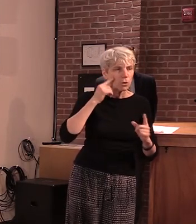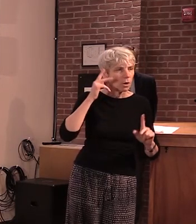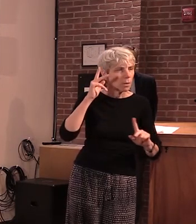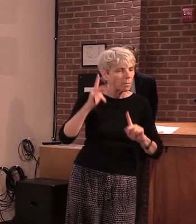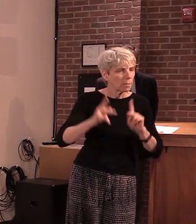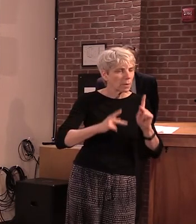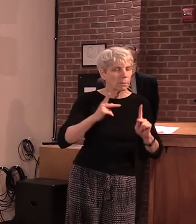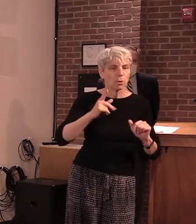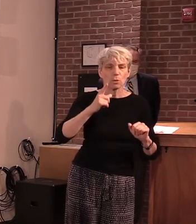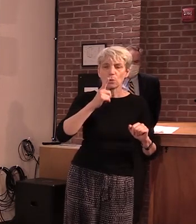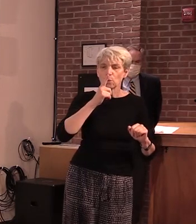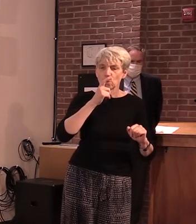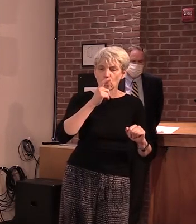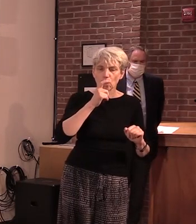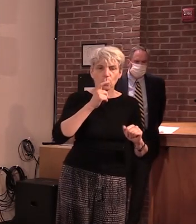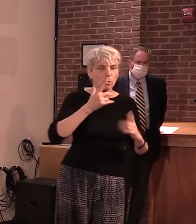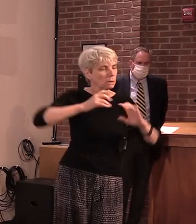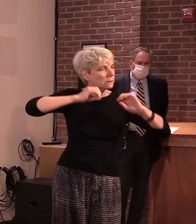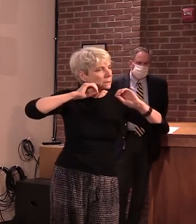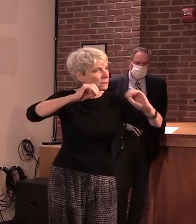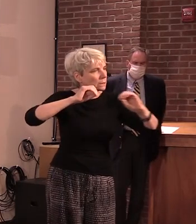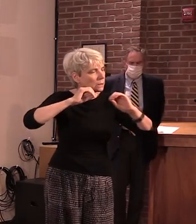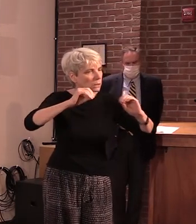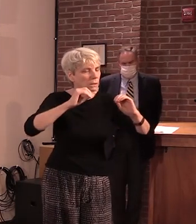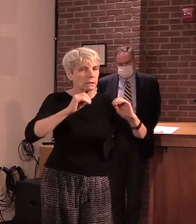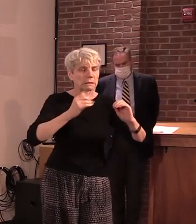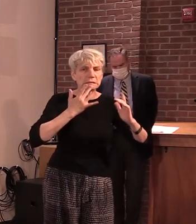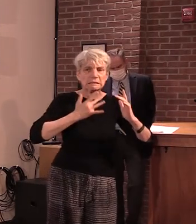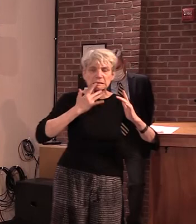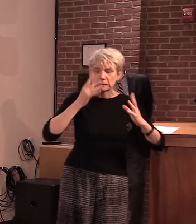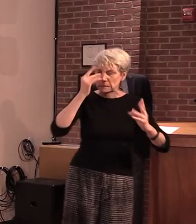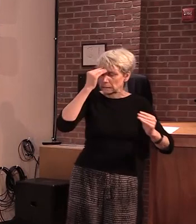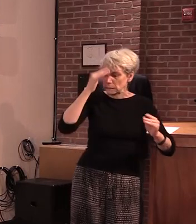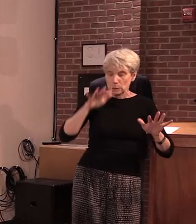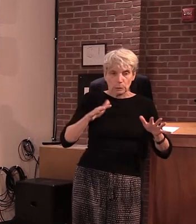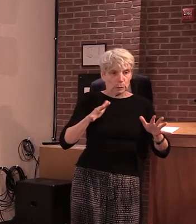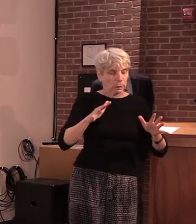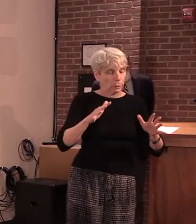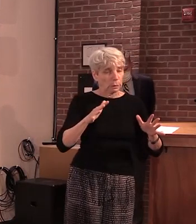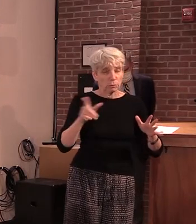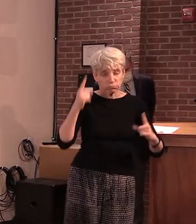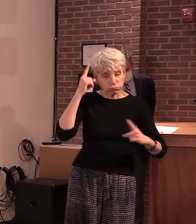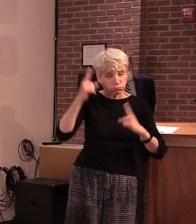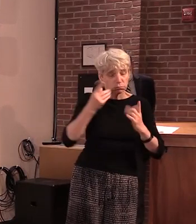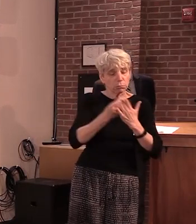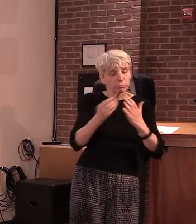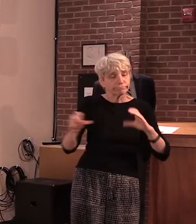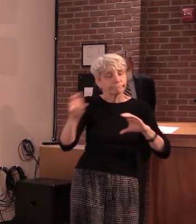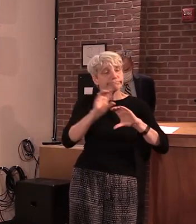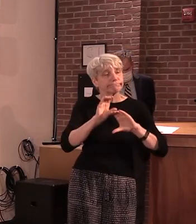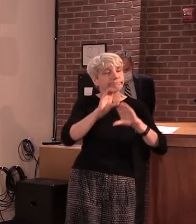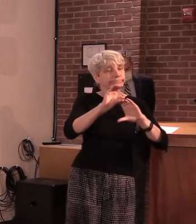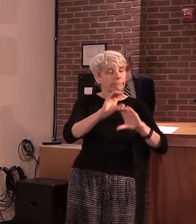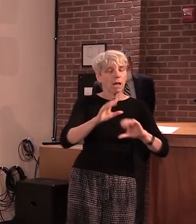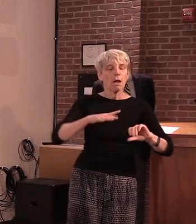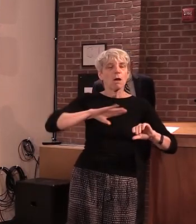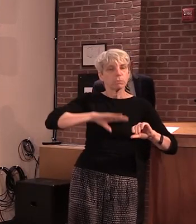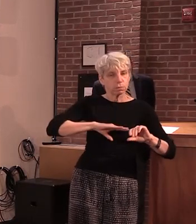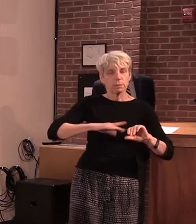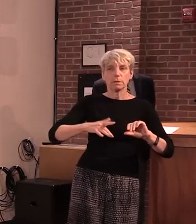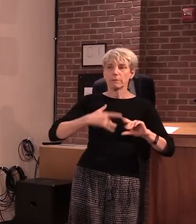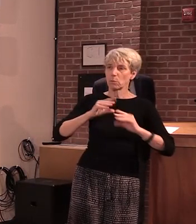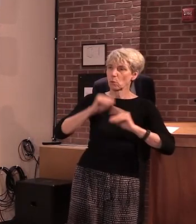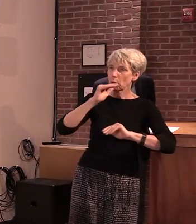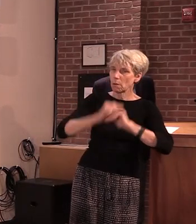other benefit for teachers. I'm seeing there's a little bit of anxiety for teachers going back. And I know there was something done